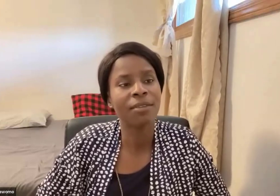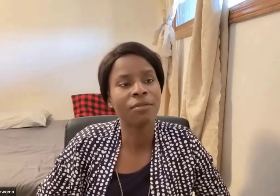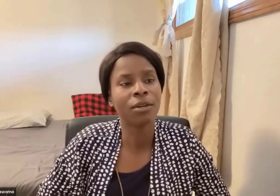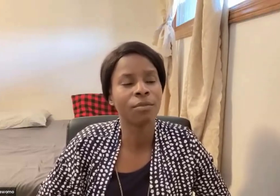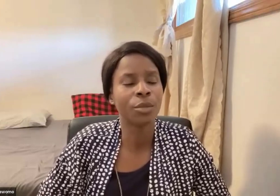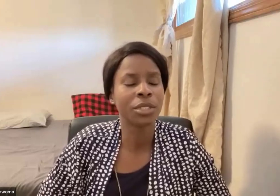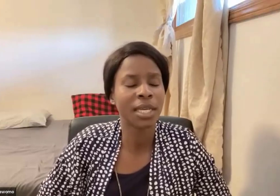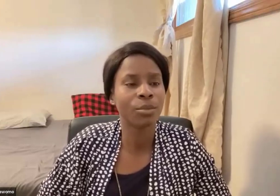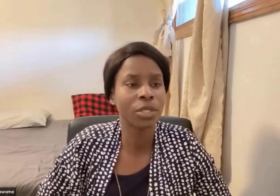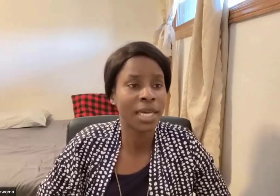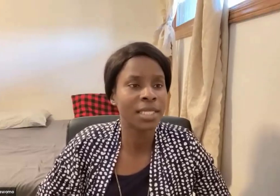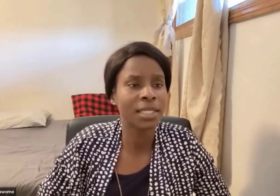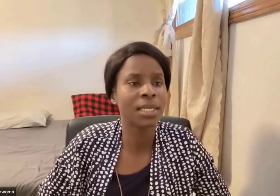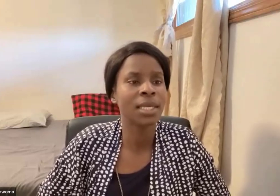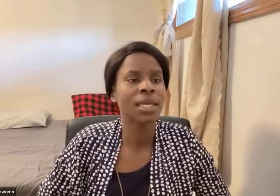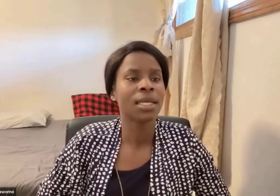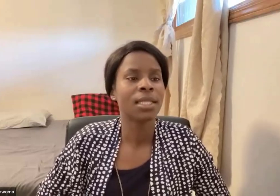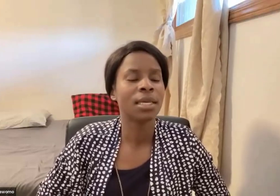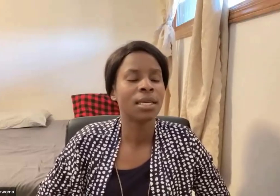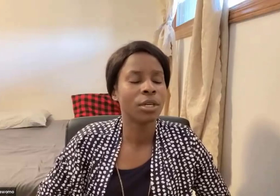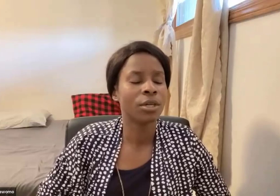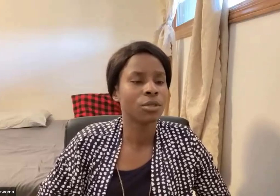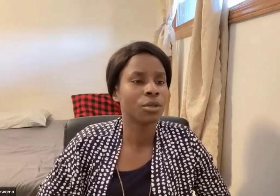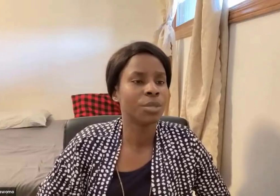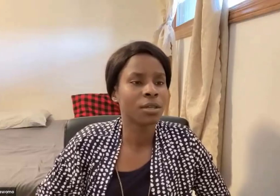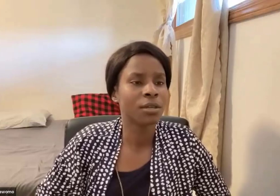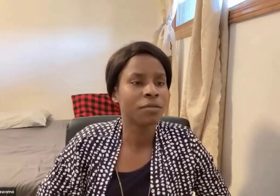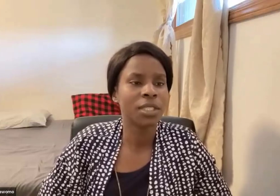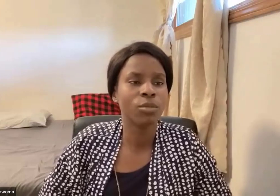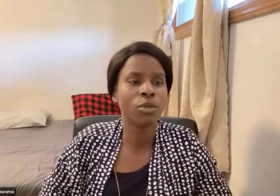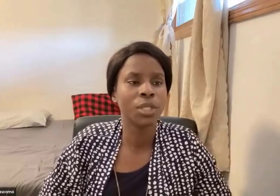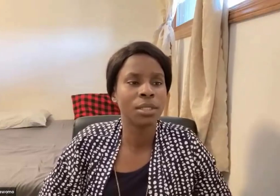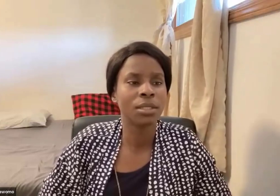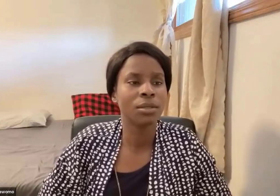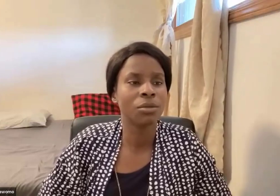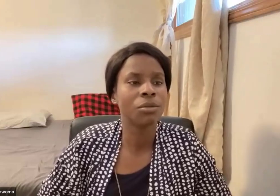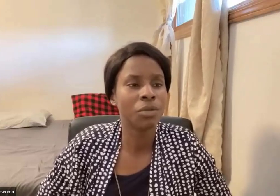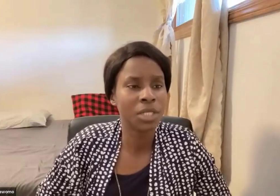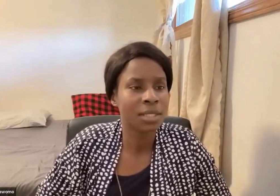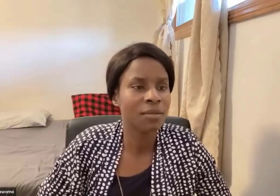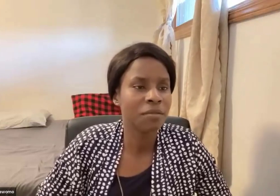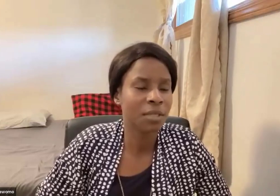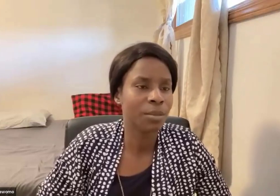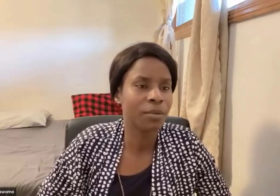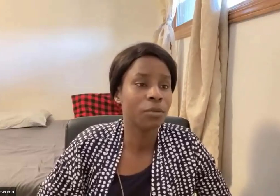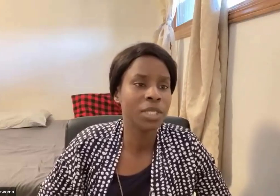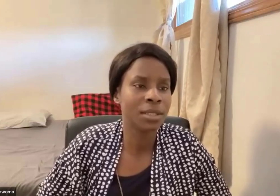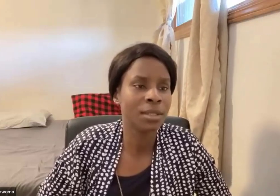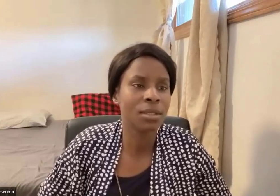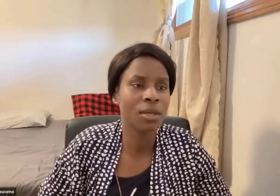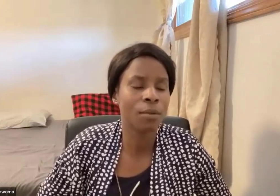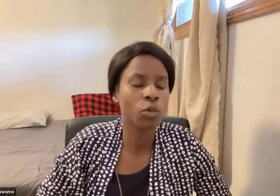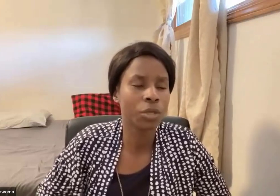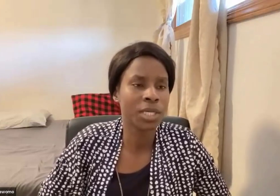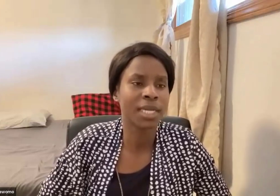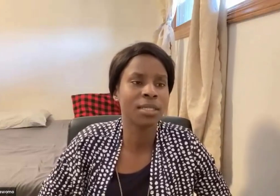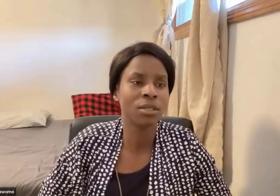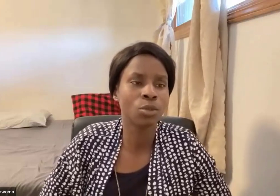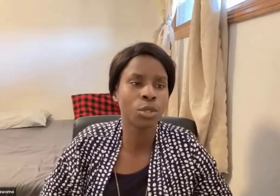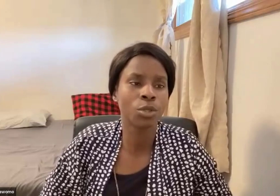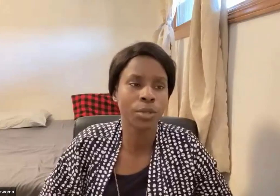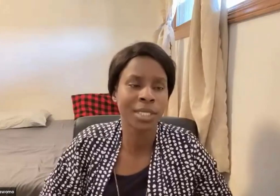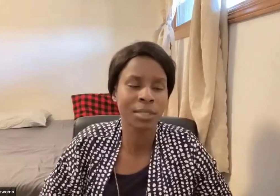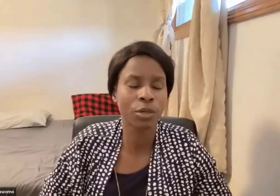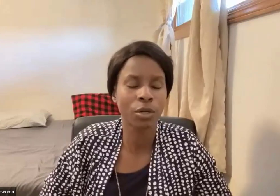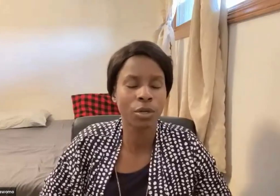at that level of multimodality, they will also be comfortable with the written feedback, work, and